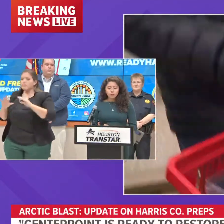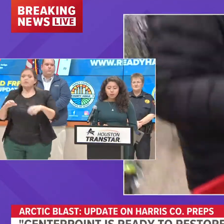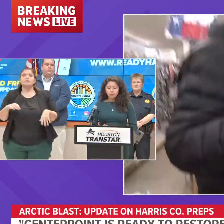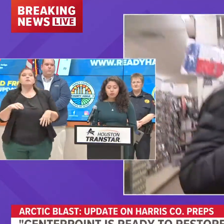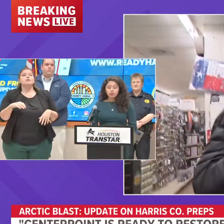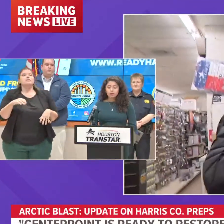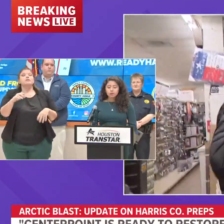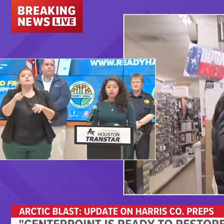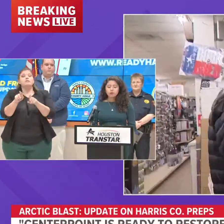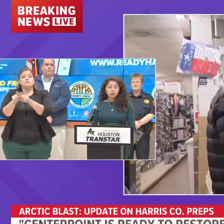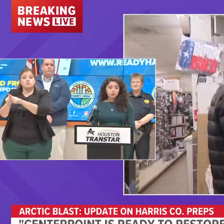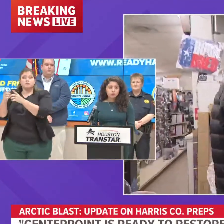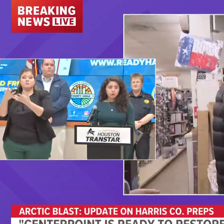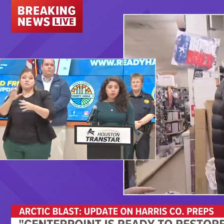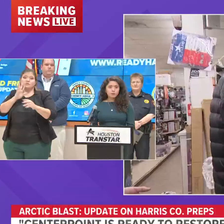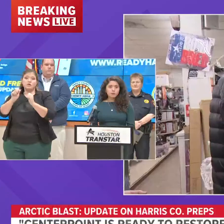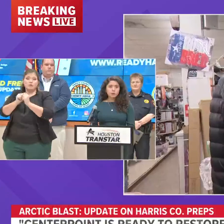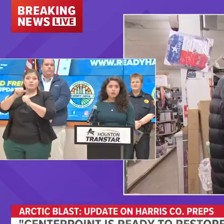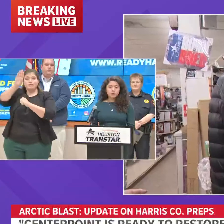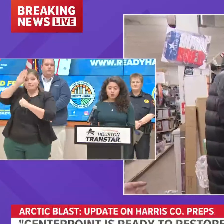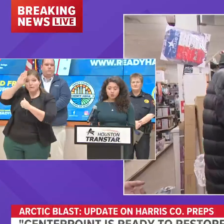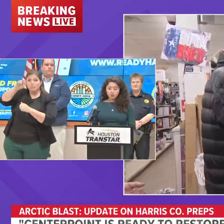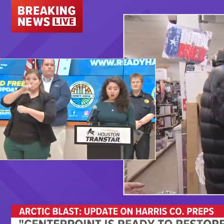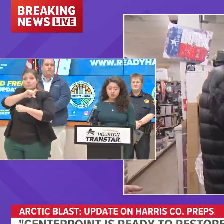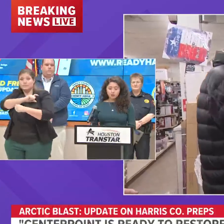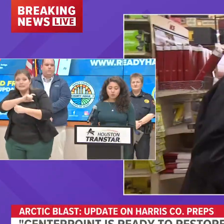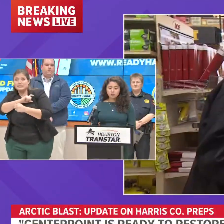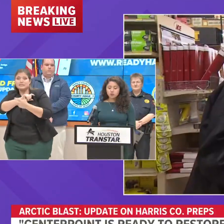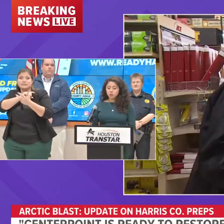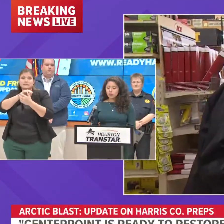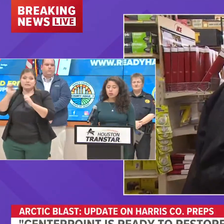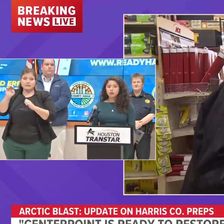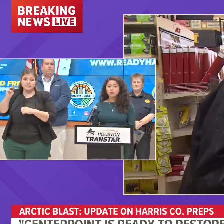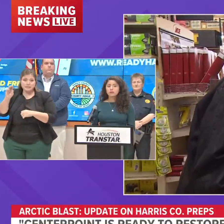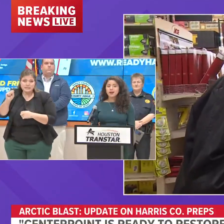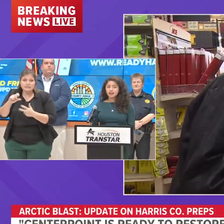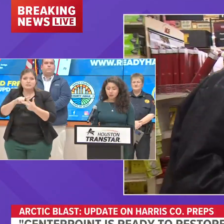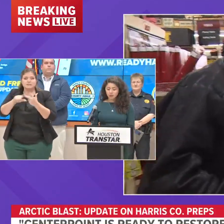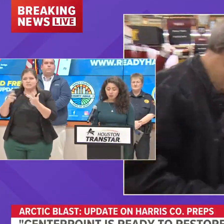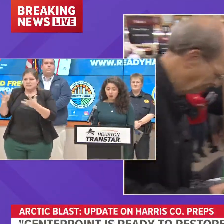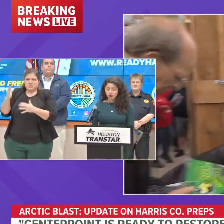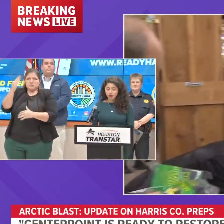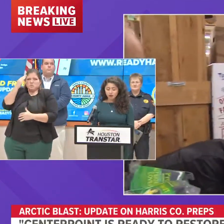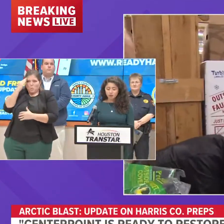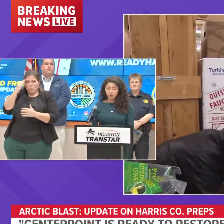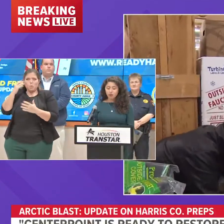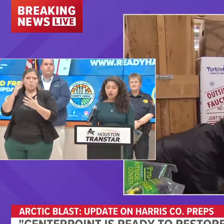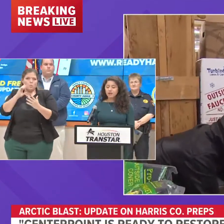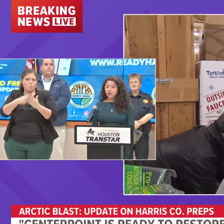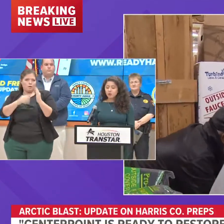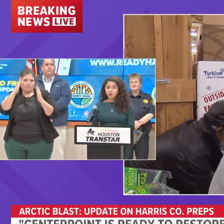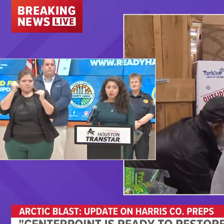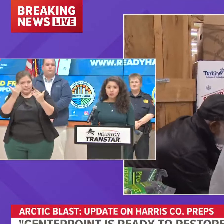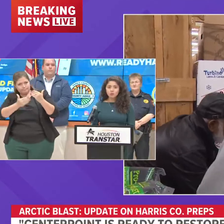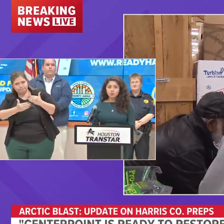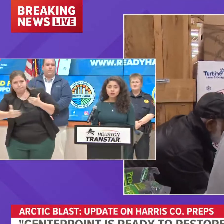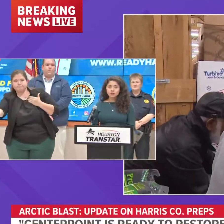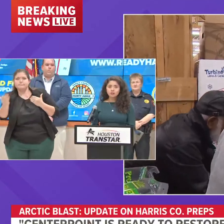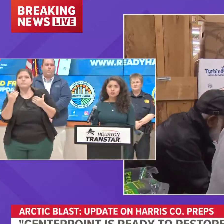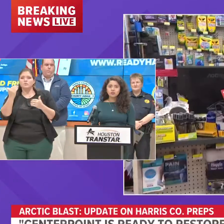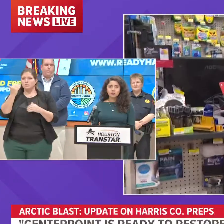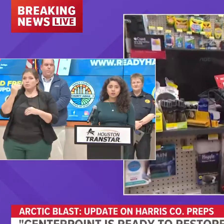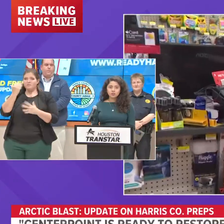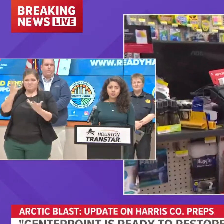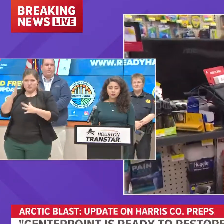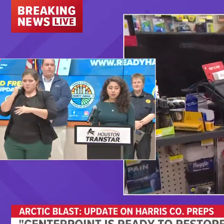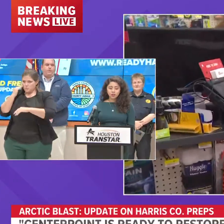in communication with our first responders who are fully familiarized with the situation. They know exactly what they're walking into. They know where the warming